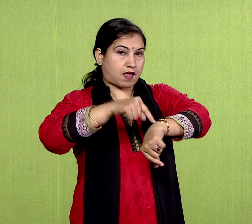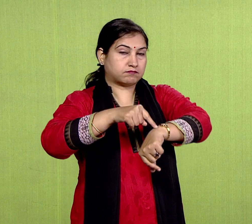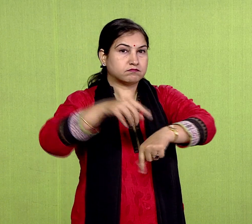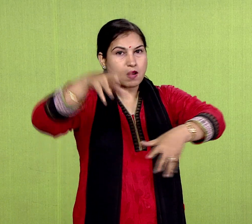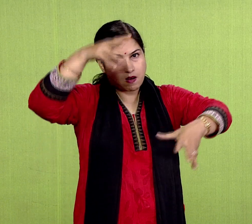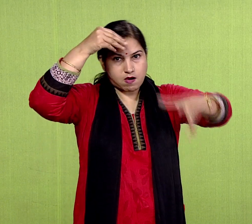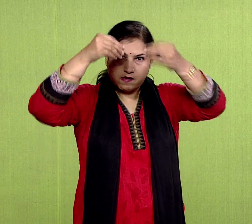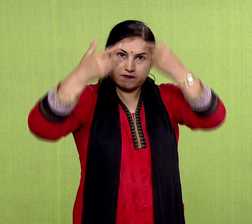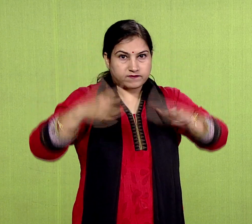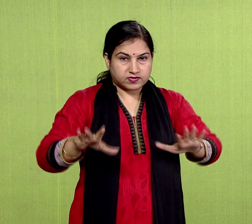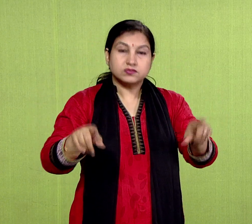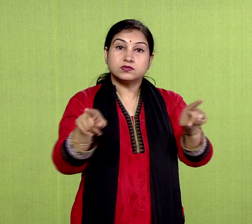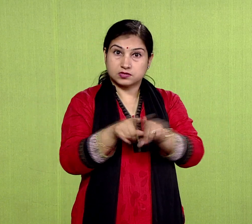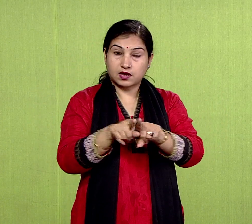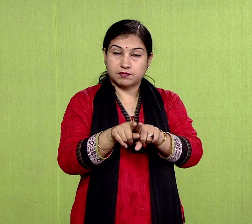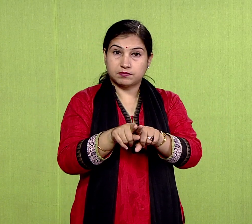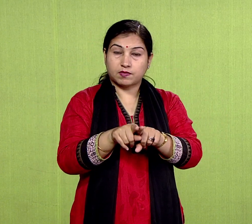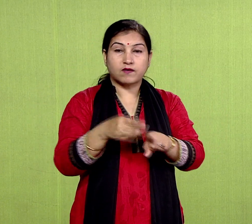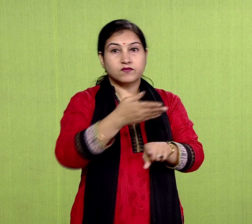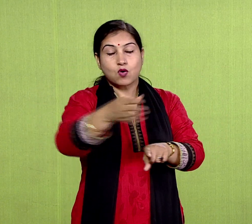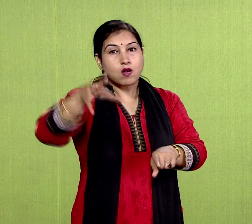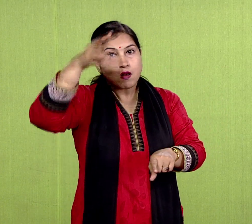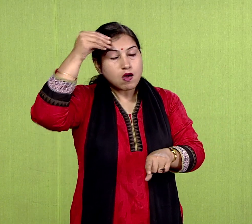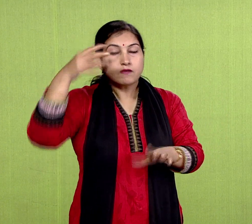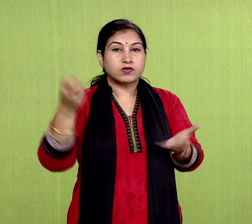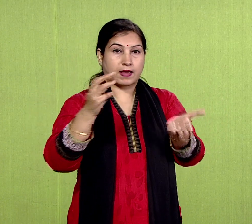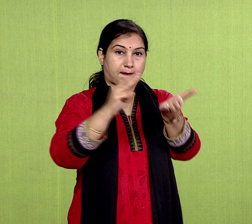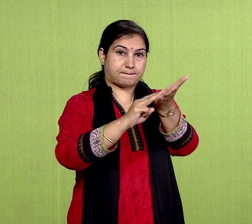We also learnt about Mahajanpadas